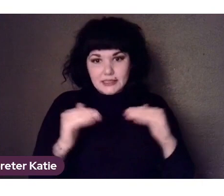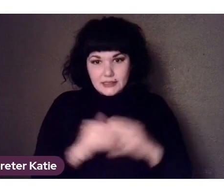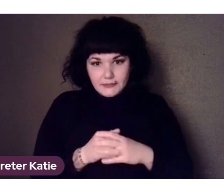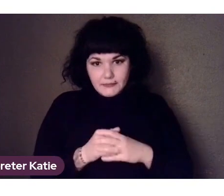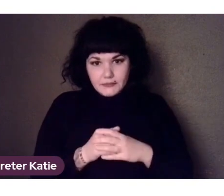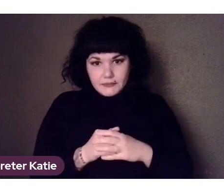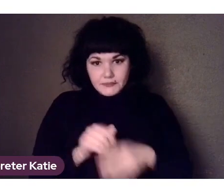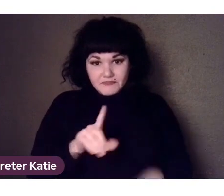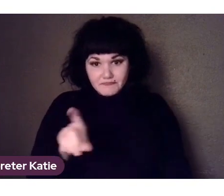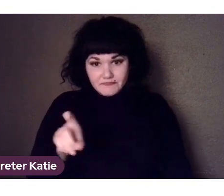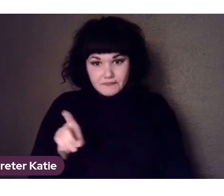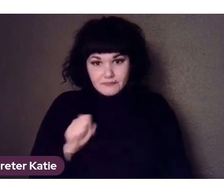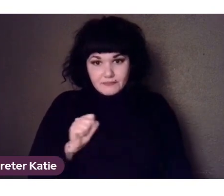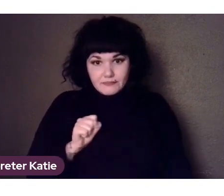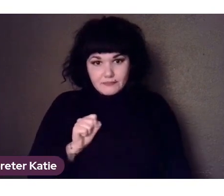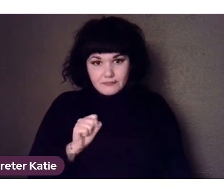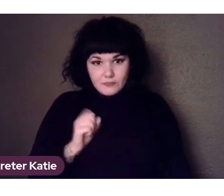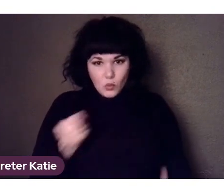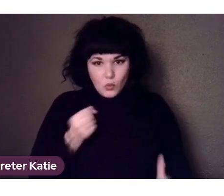I'm like thirsty, hold on.